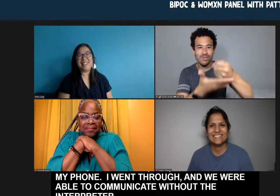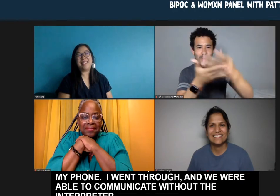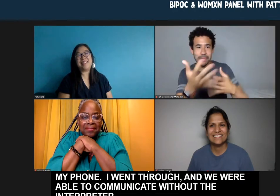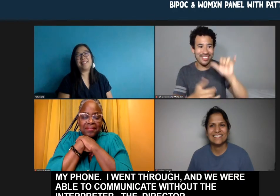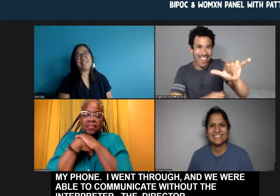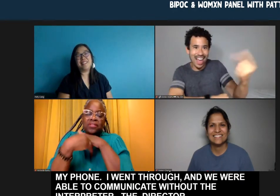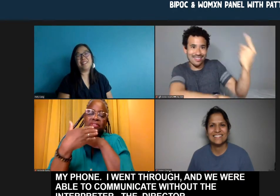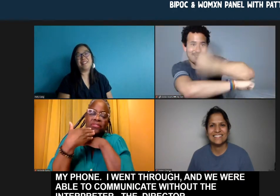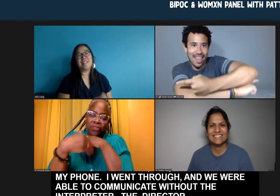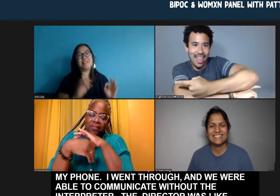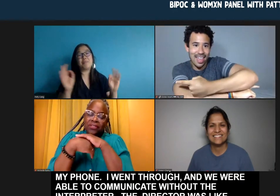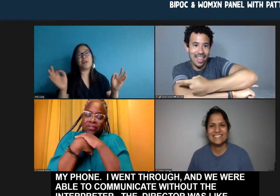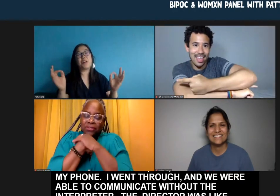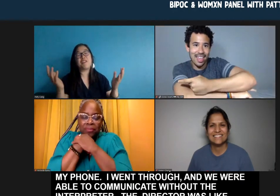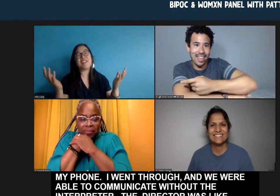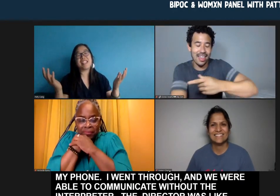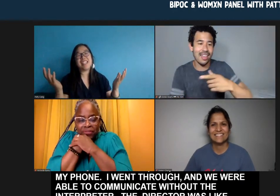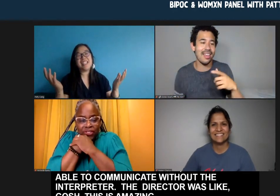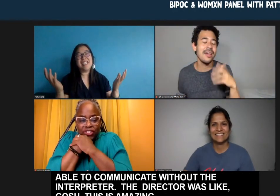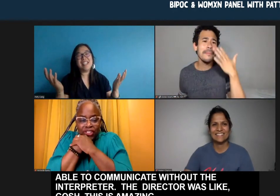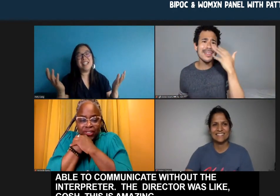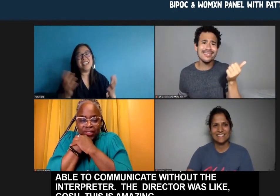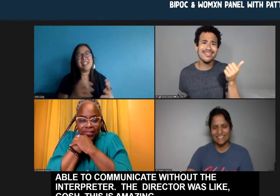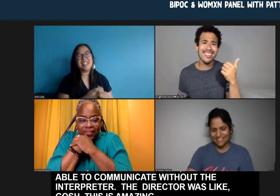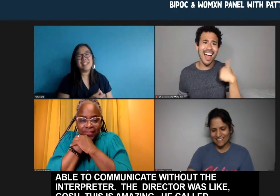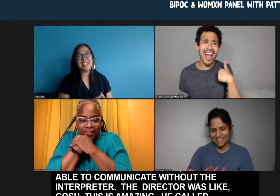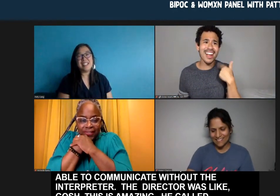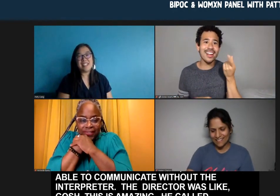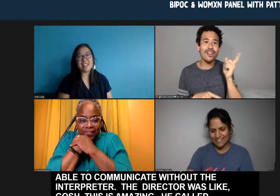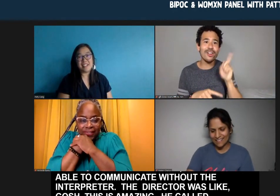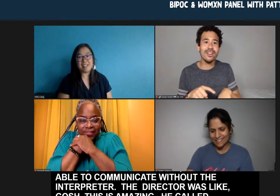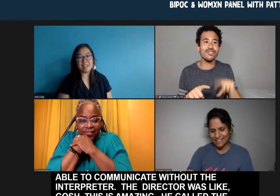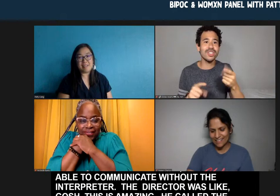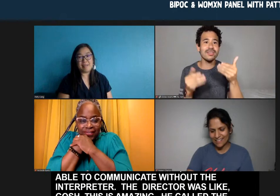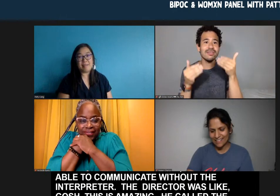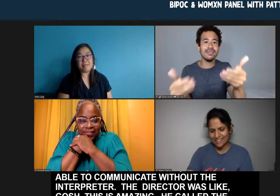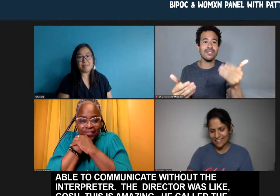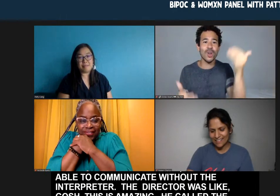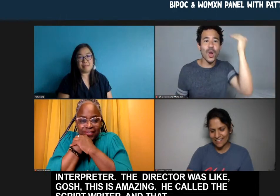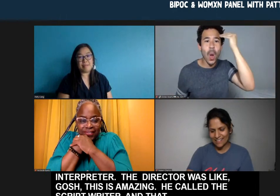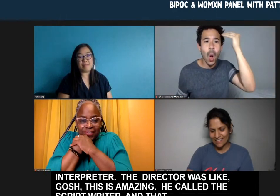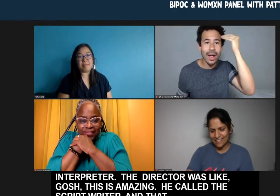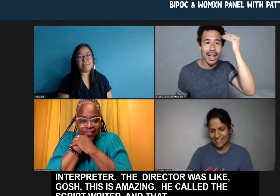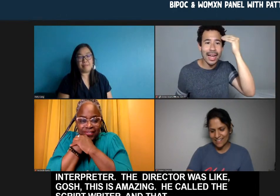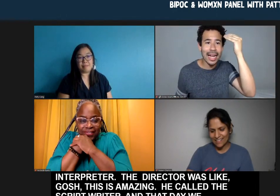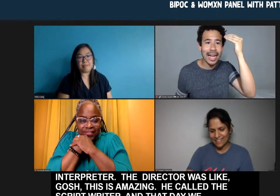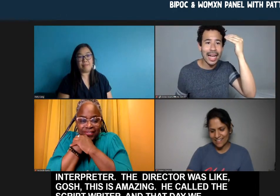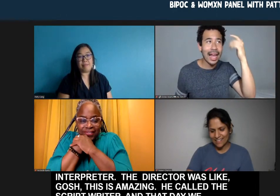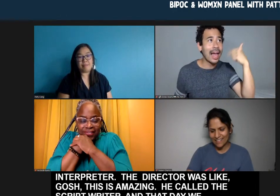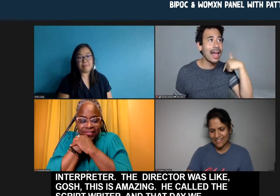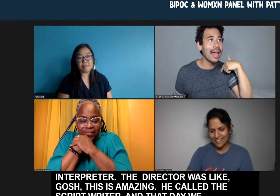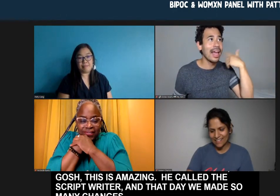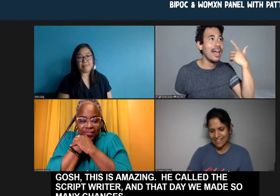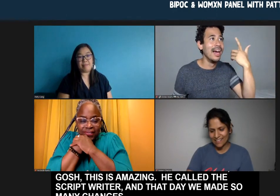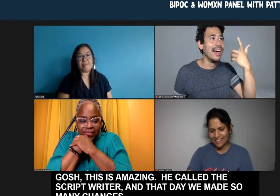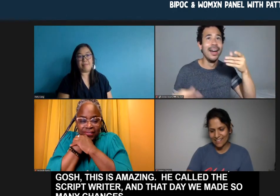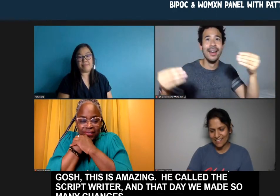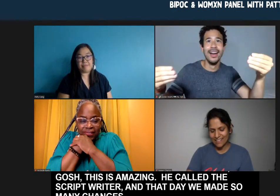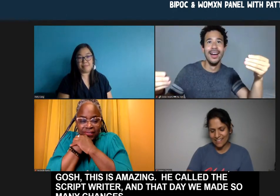script writer. And that day we made so many changes. Patty's saying, that's amazing. And Dickie's saying, yes, you know, I had to just